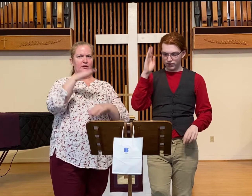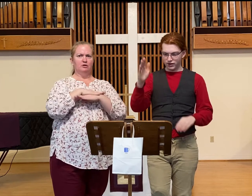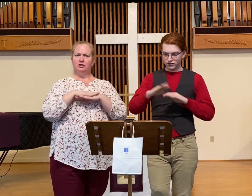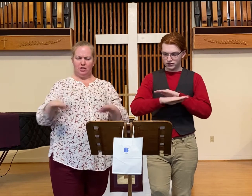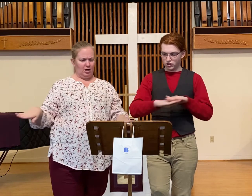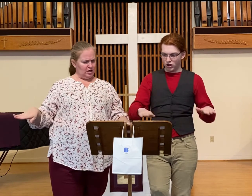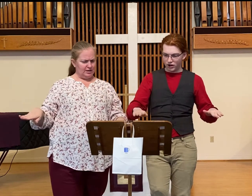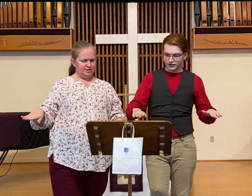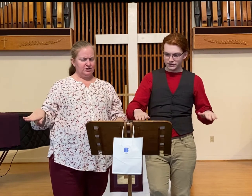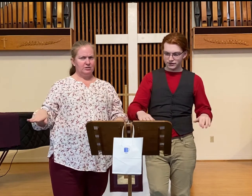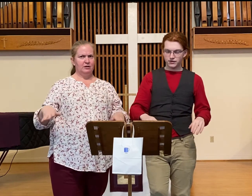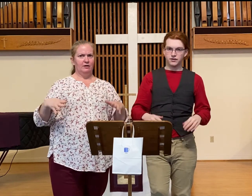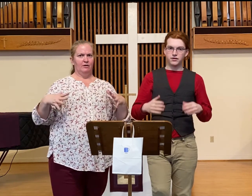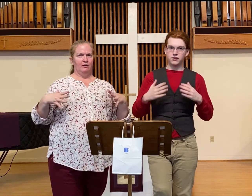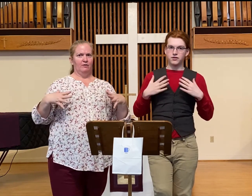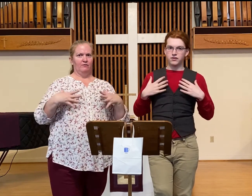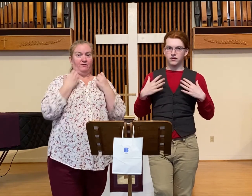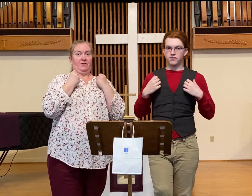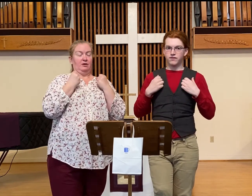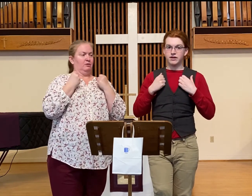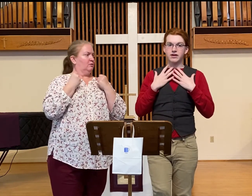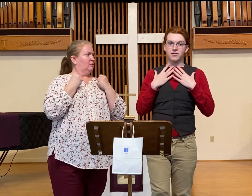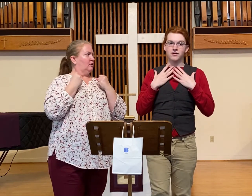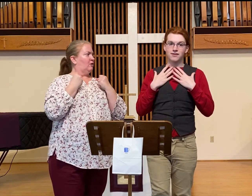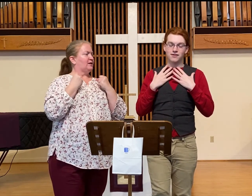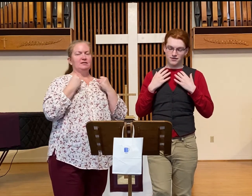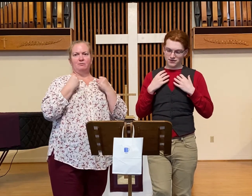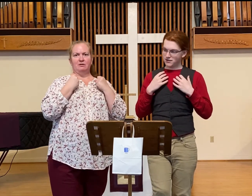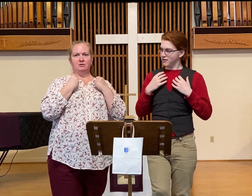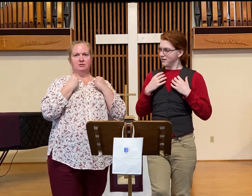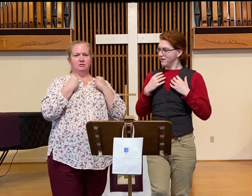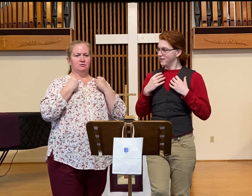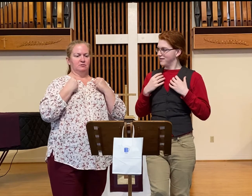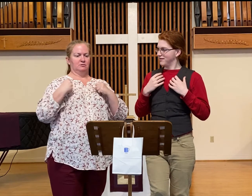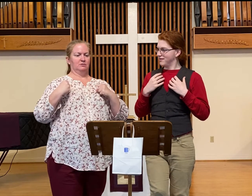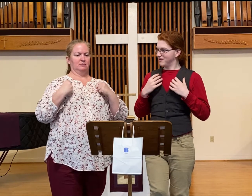will not fear. Oh, I did that backwards.